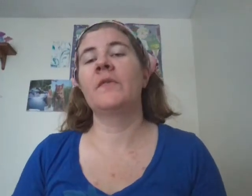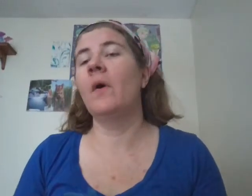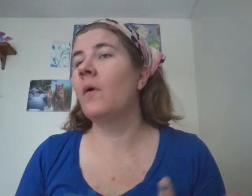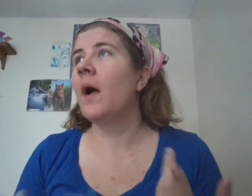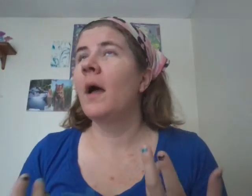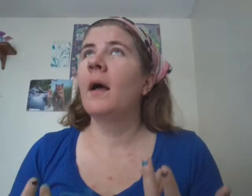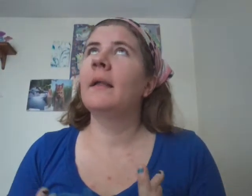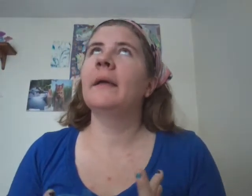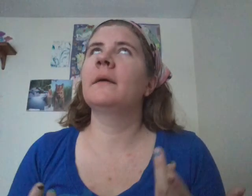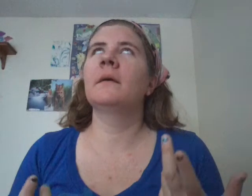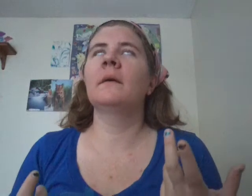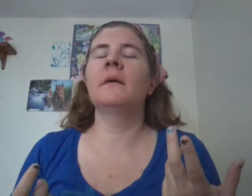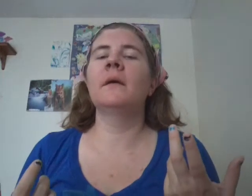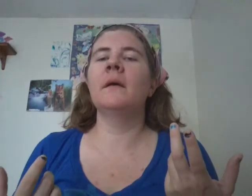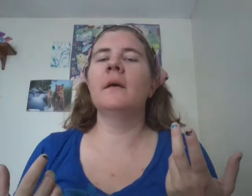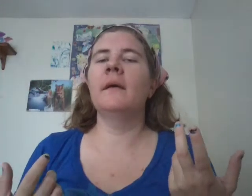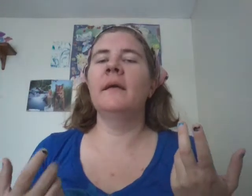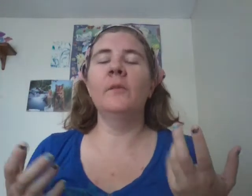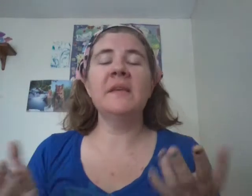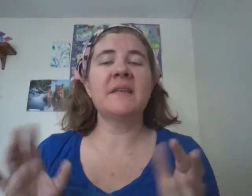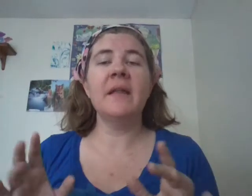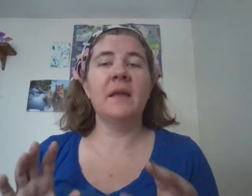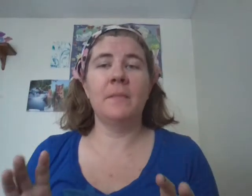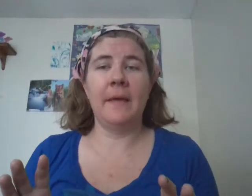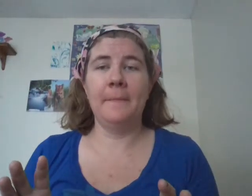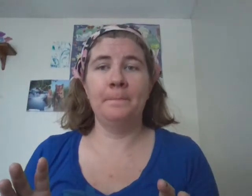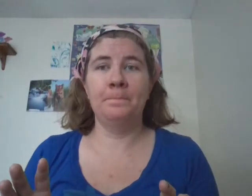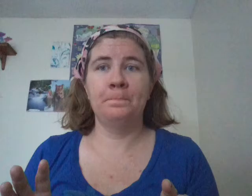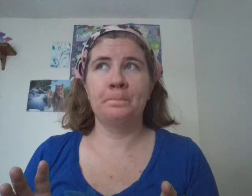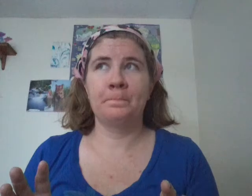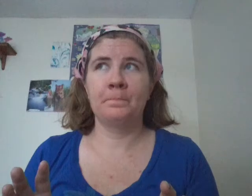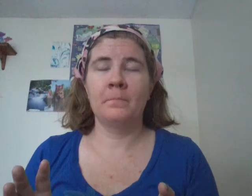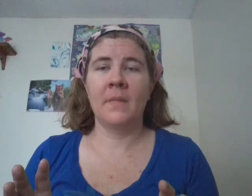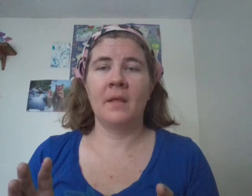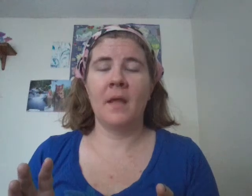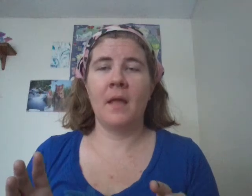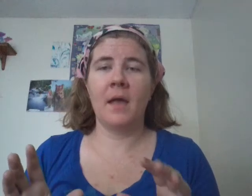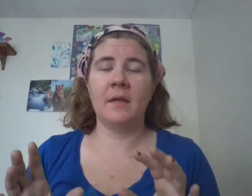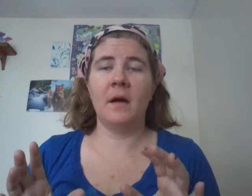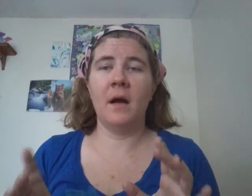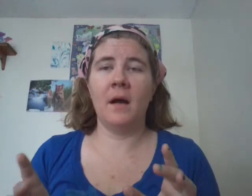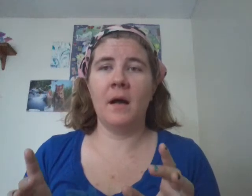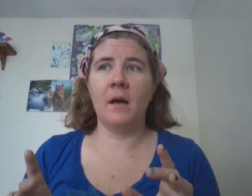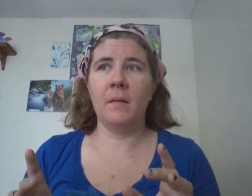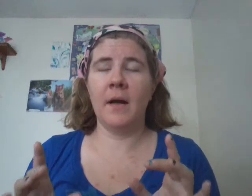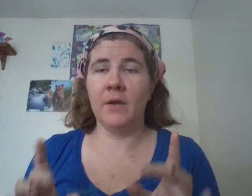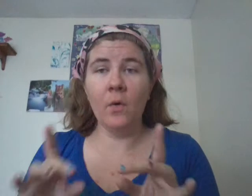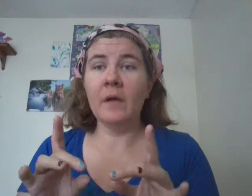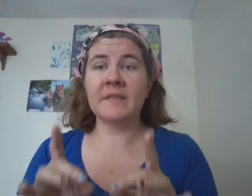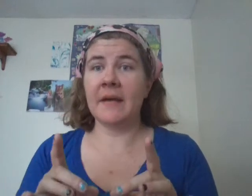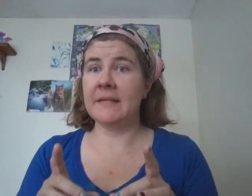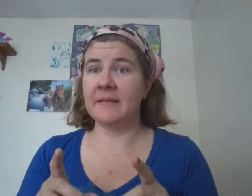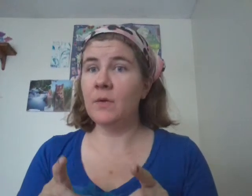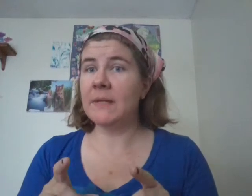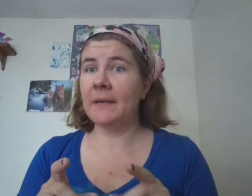So, like, he'll be signing at me, and I know all the signs that he's using,